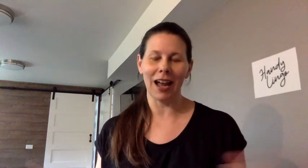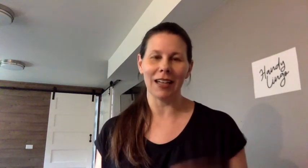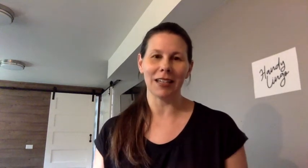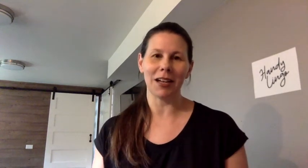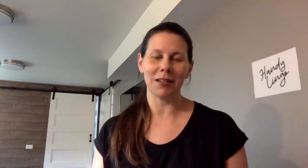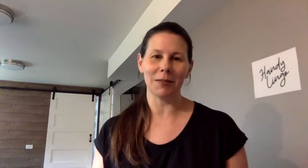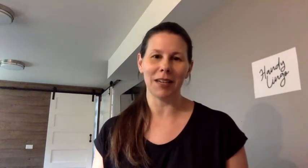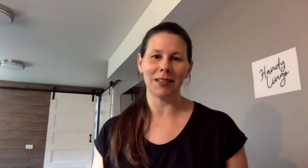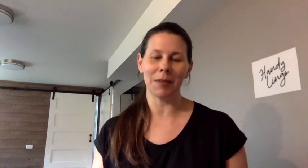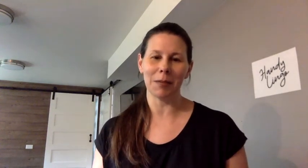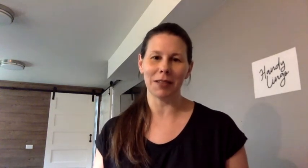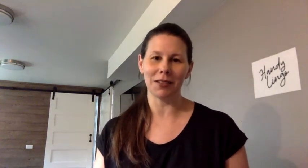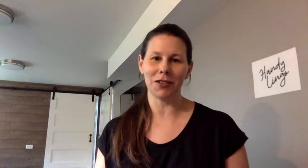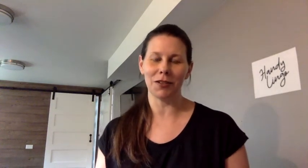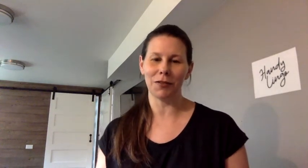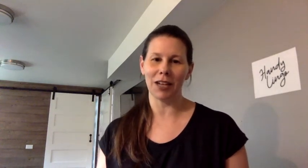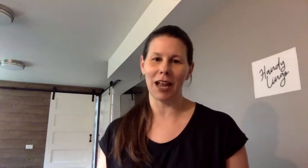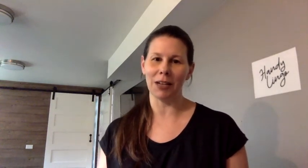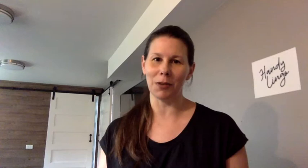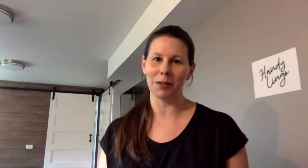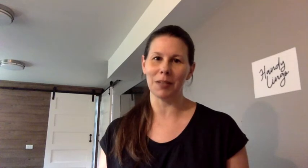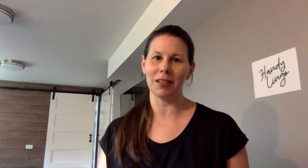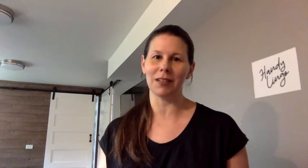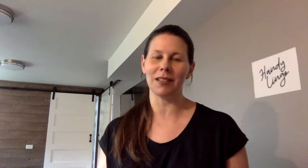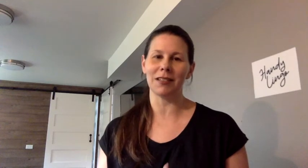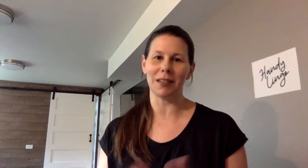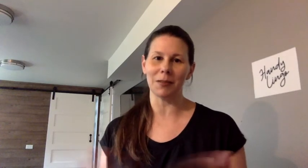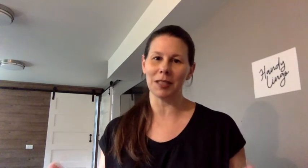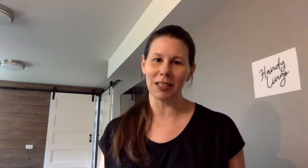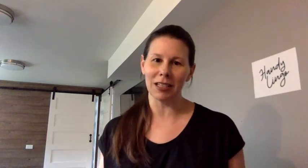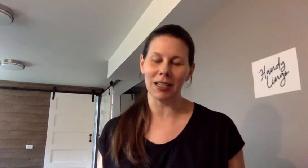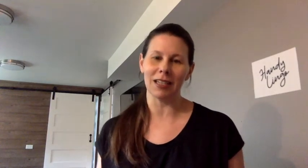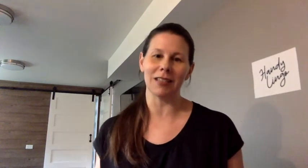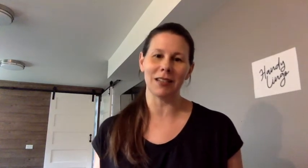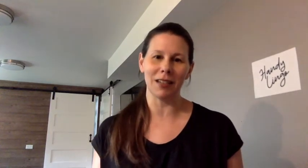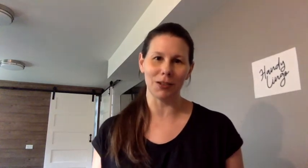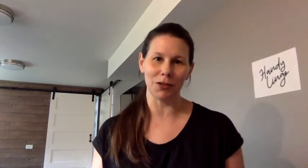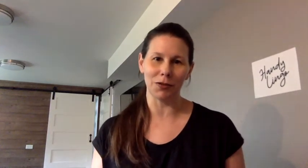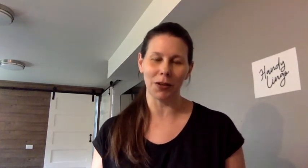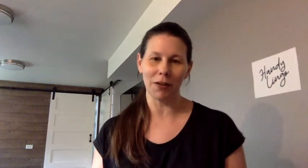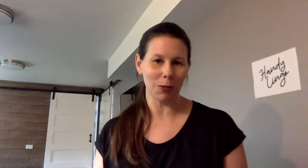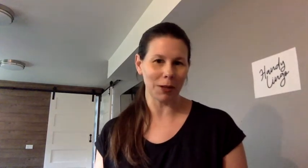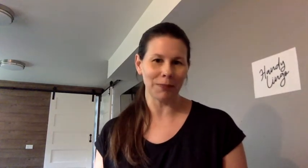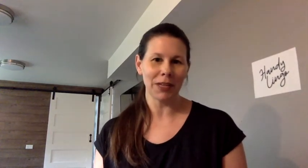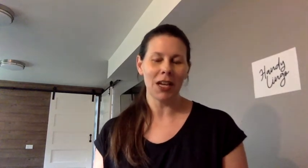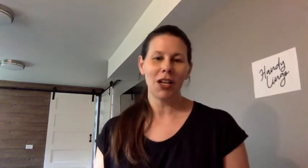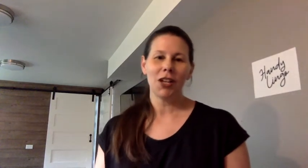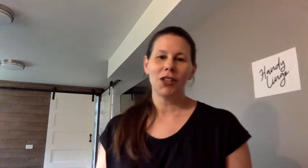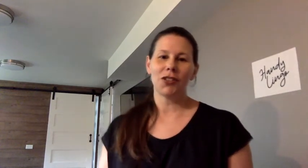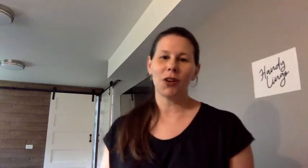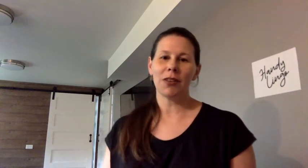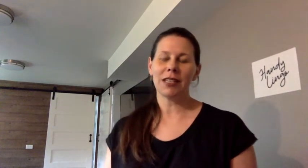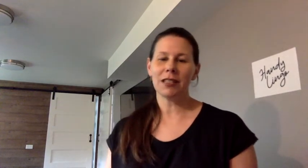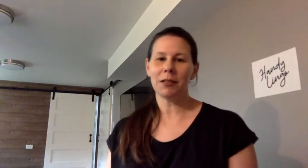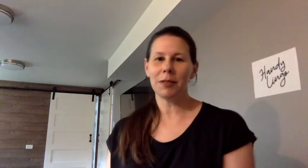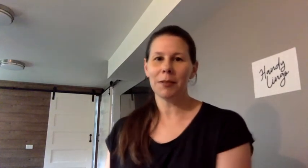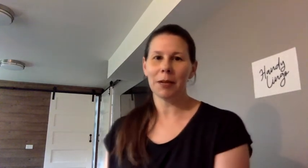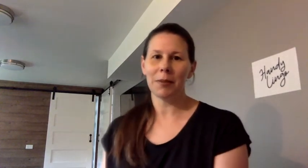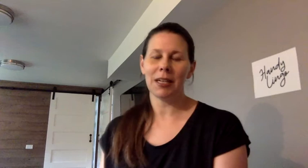can customize my message to fit anyone because accessibility is an issue for everyone. So that's a little bit about me and